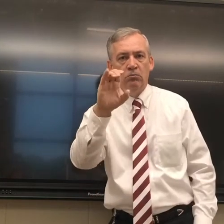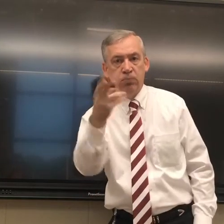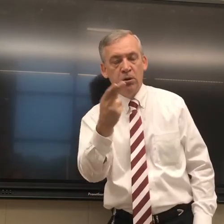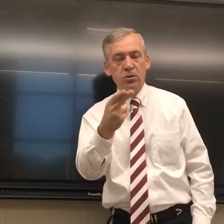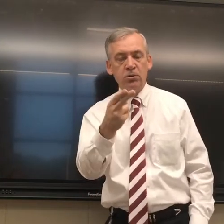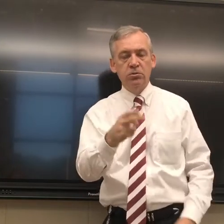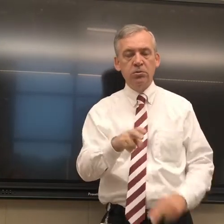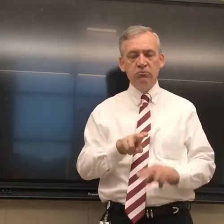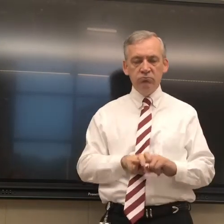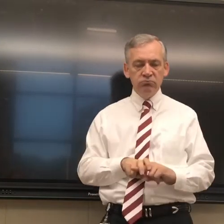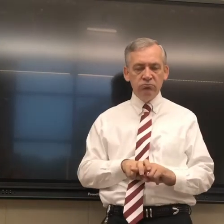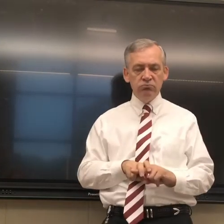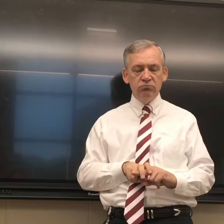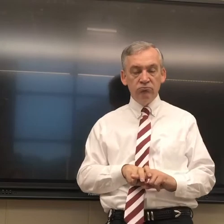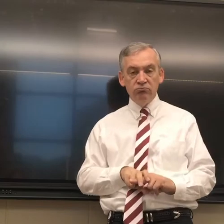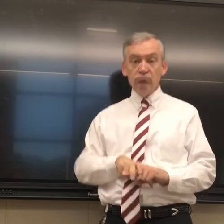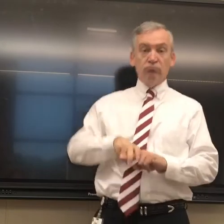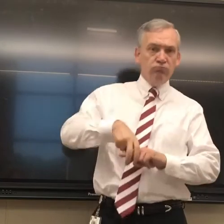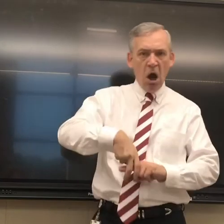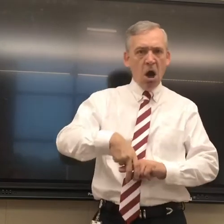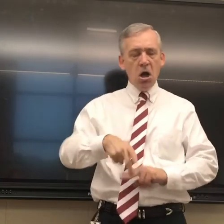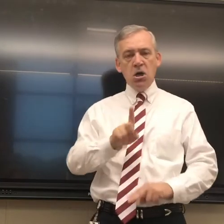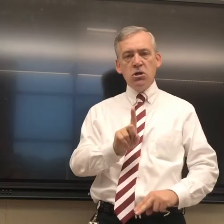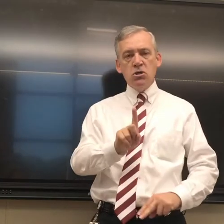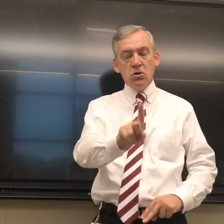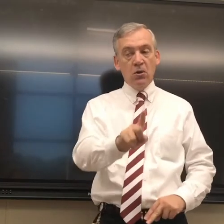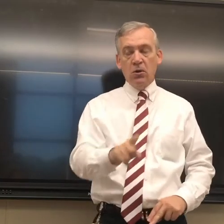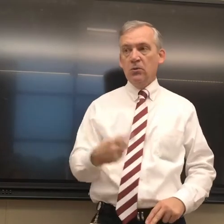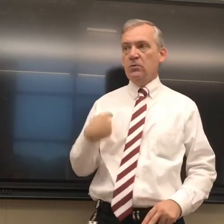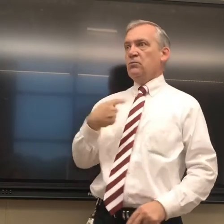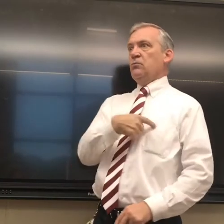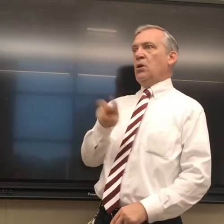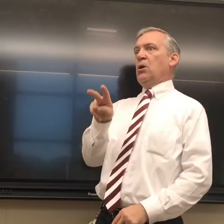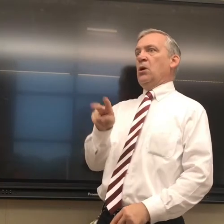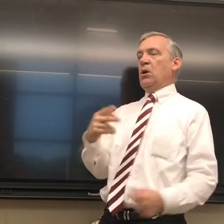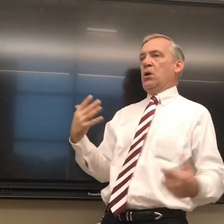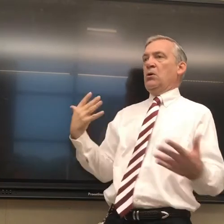dashed for the bushes, just as Miss Lottie's cane went whizzing at my head.